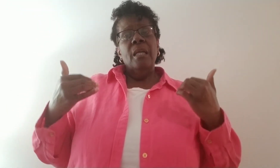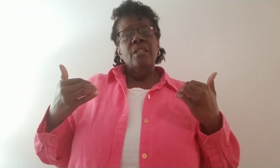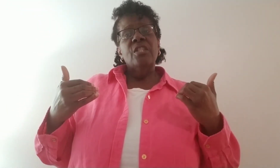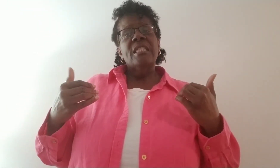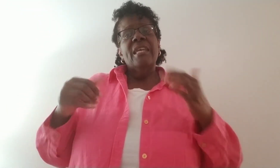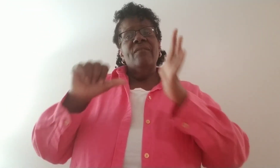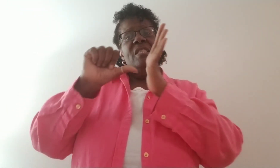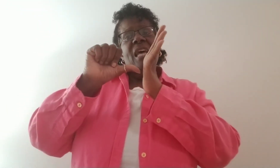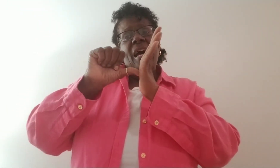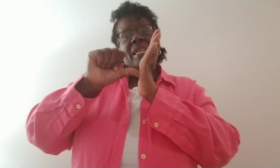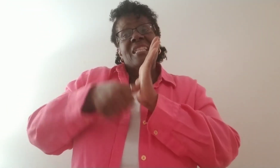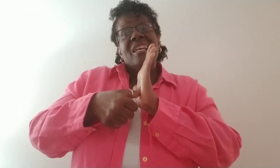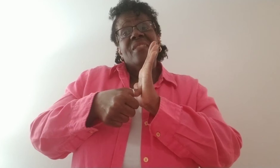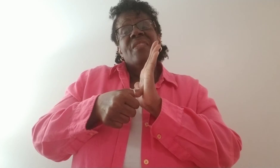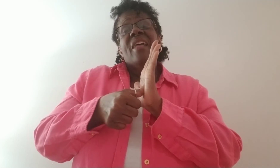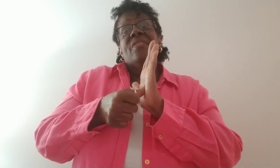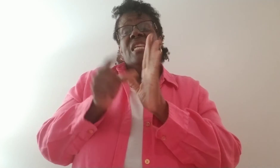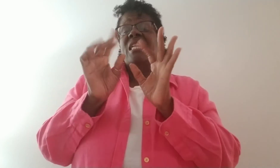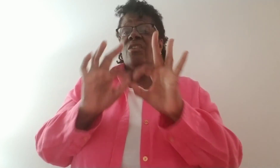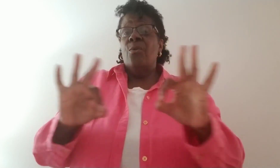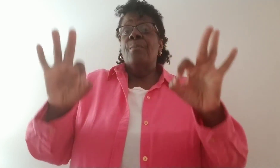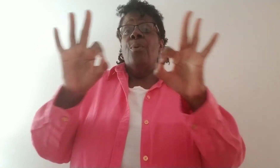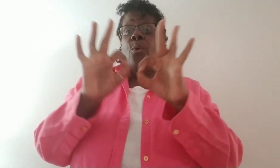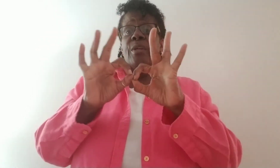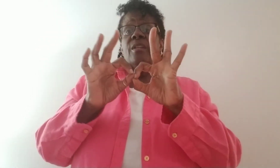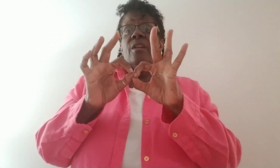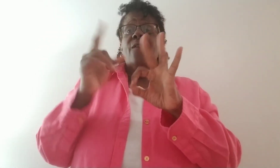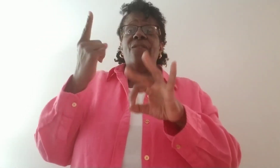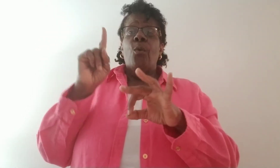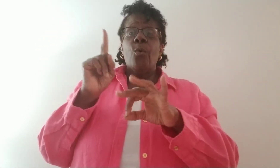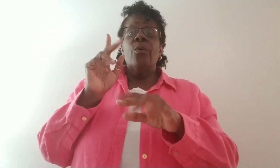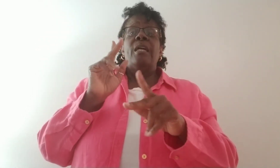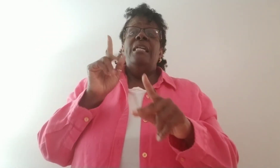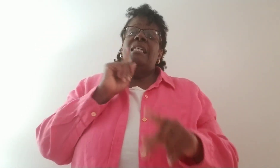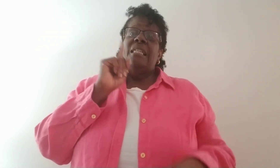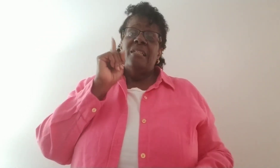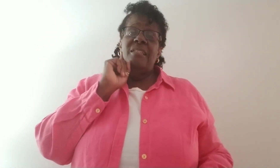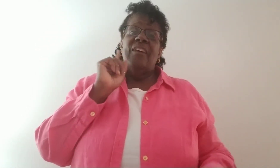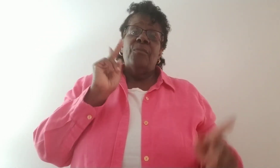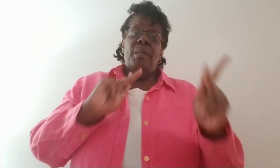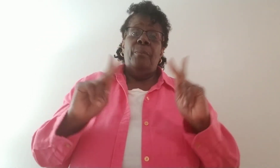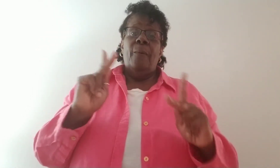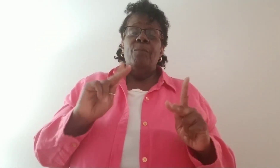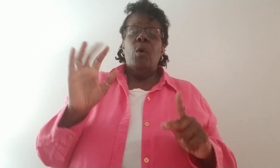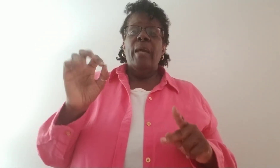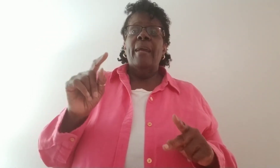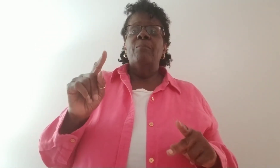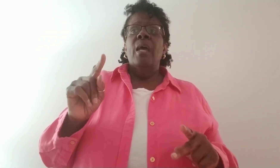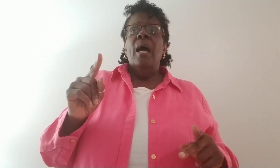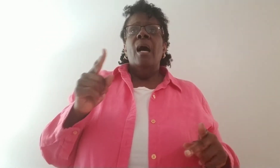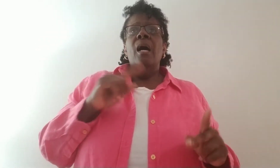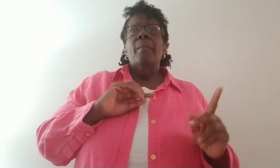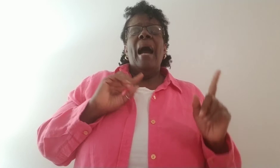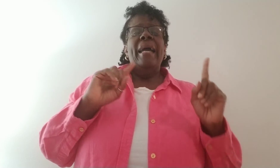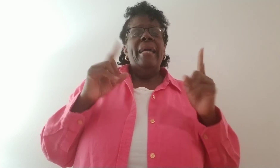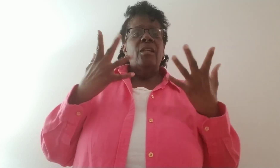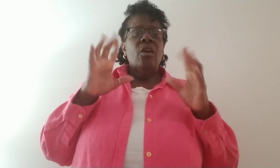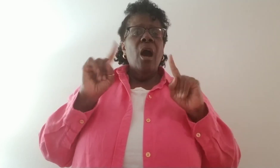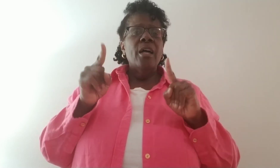just emphasize that these are important for deaf people. Okay? I had gone to